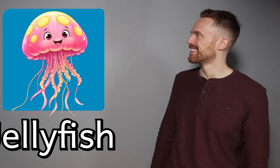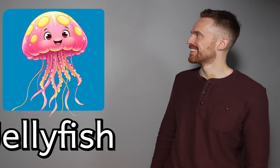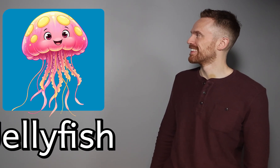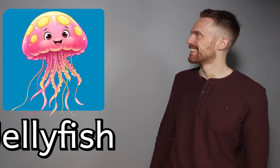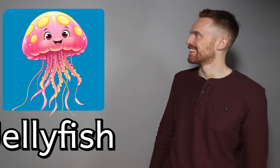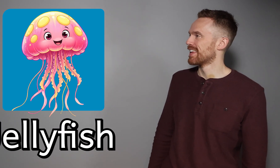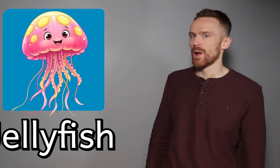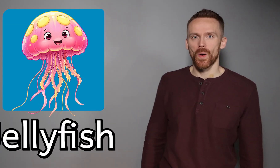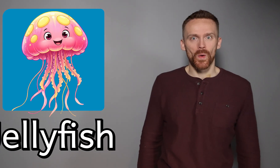Jellyfish.